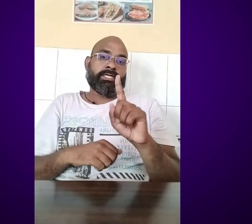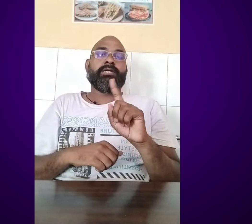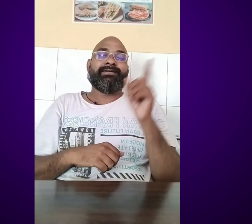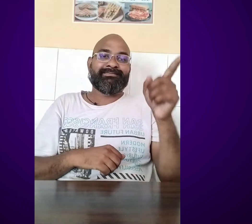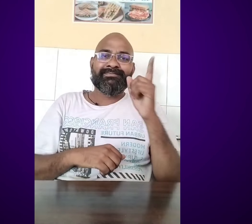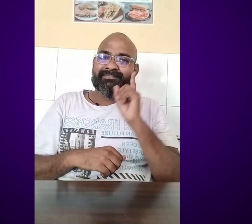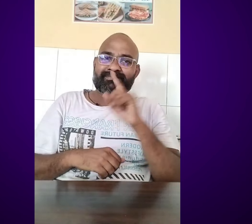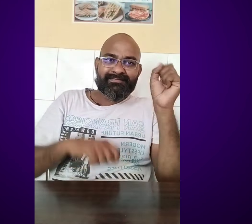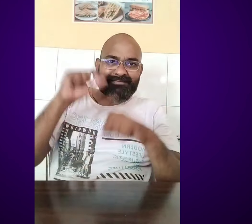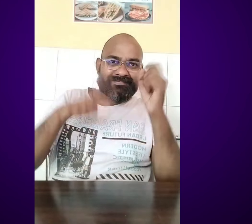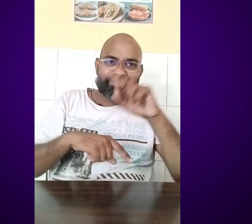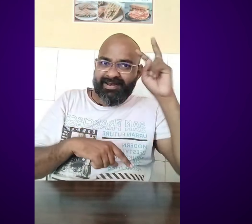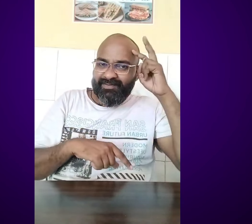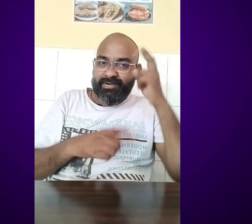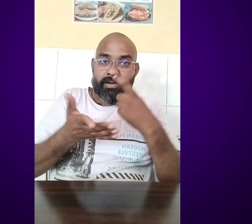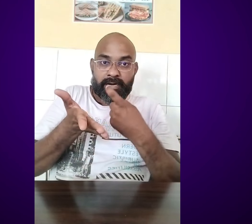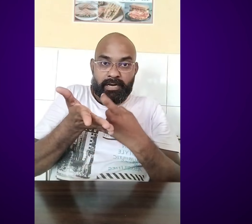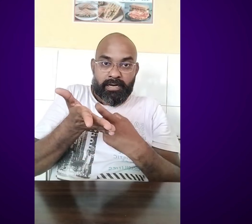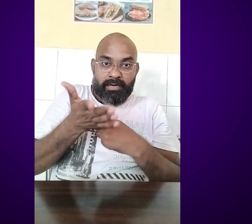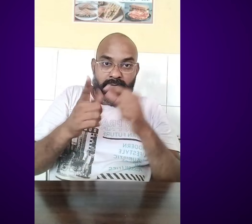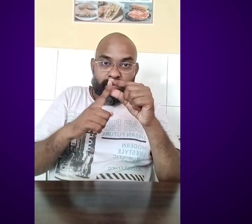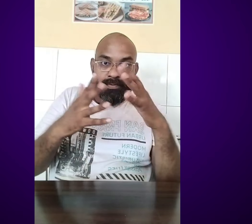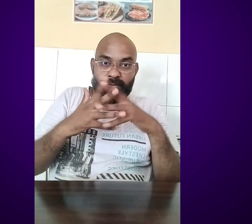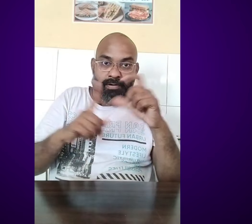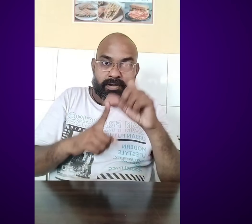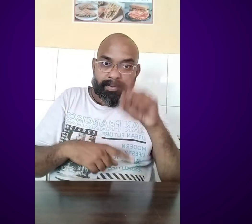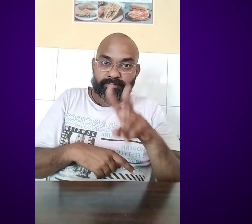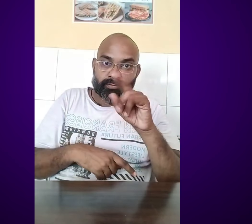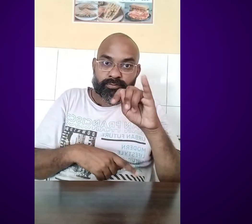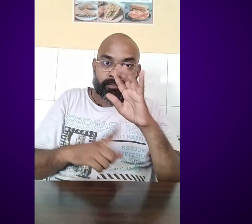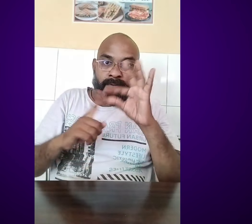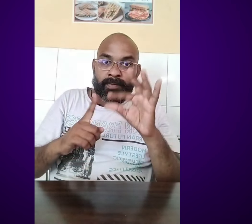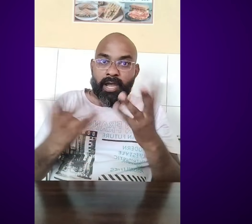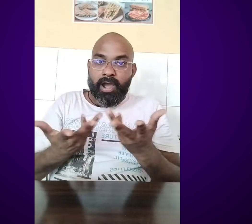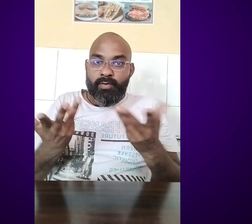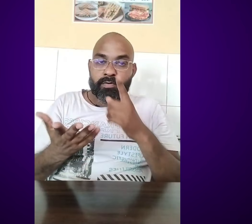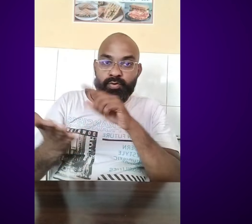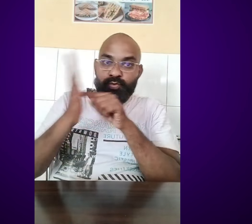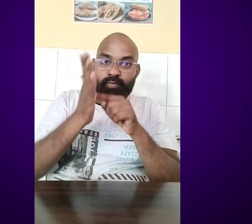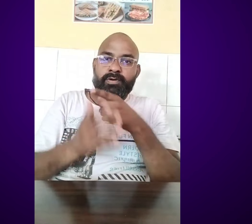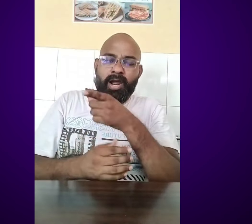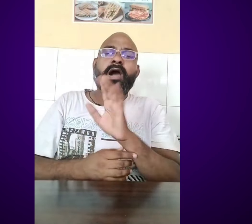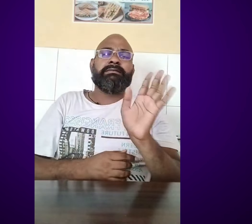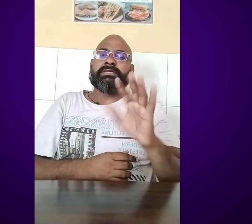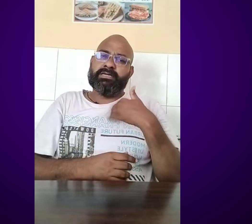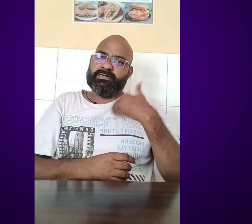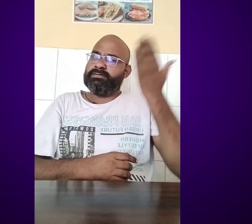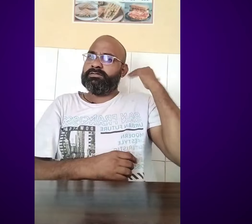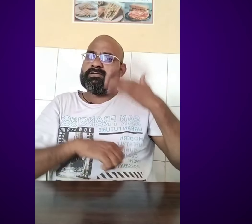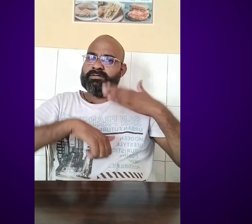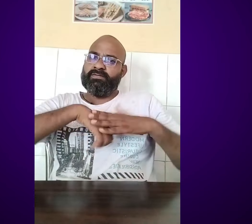and 1,25,000 rupees for those with severe disabilities, 80% or more, under the old tax